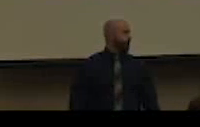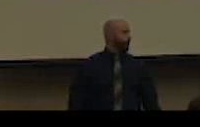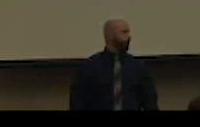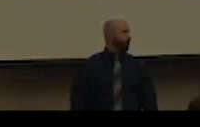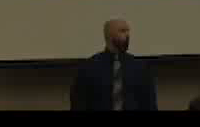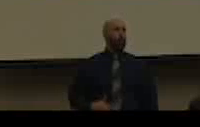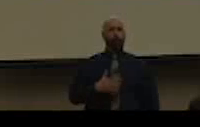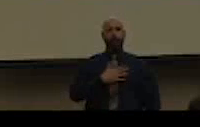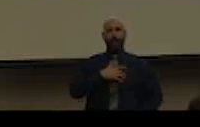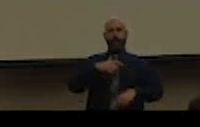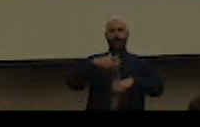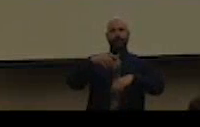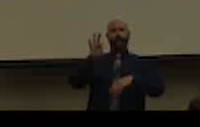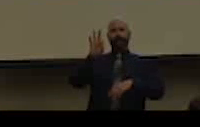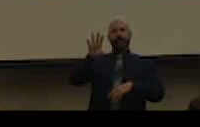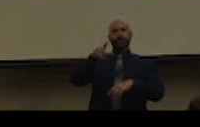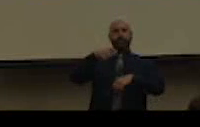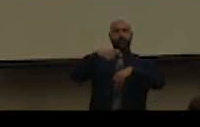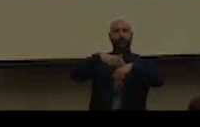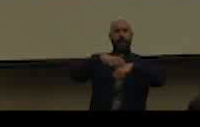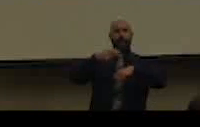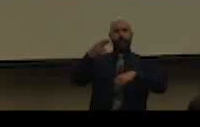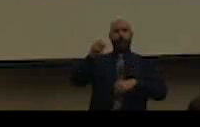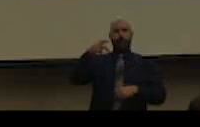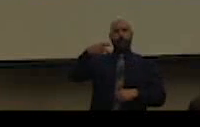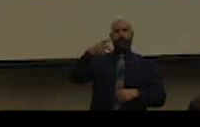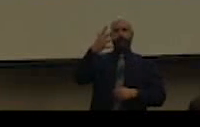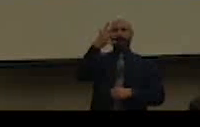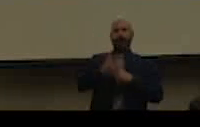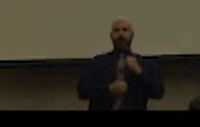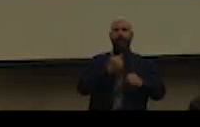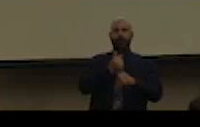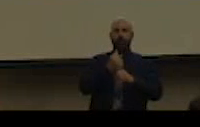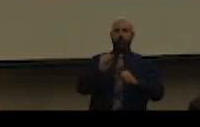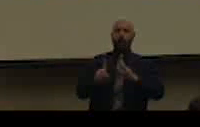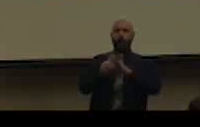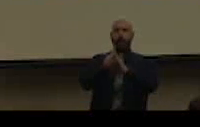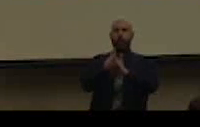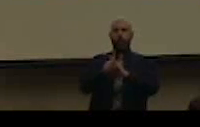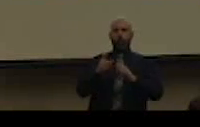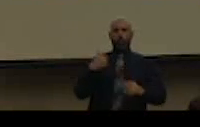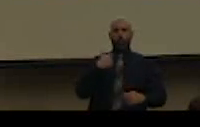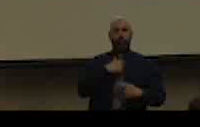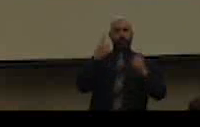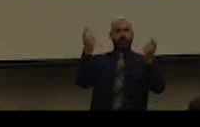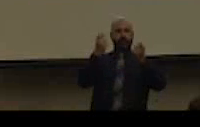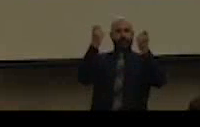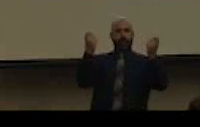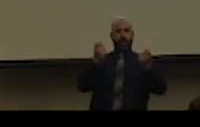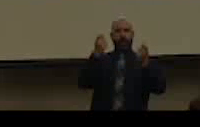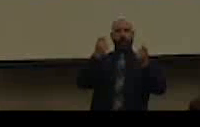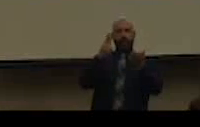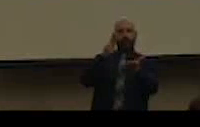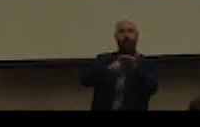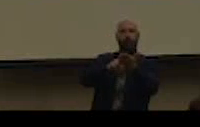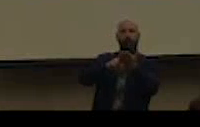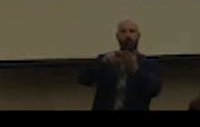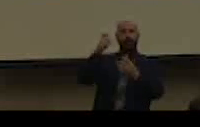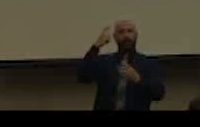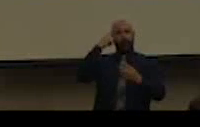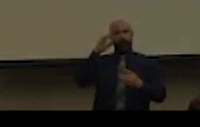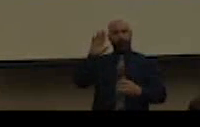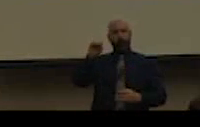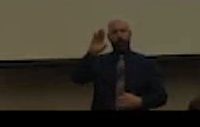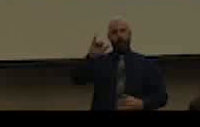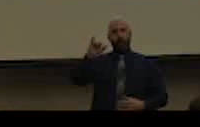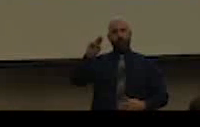this week that 5 years ago this week, we were in the ceremony with Bobby Jindal, the bill signing ceremony, for the bill that we passed 5 years ago. And